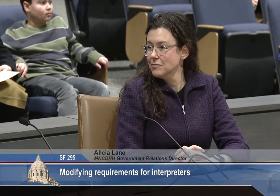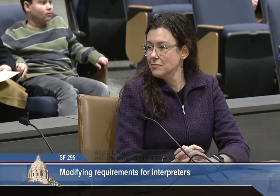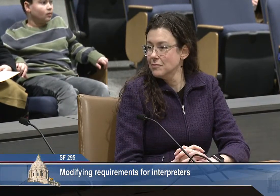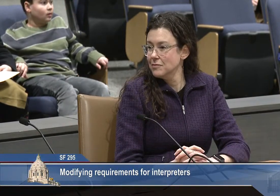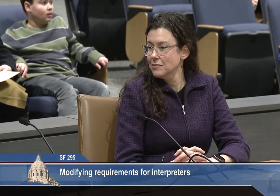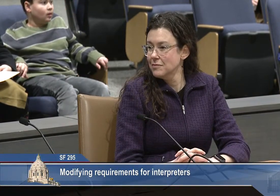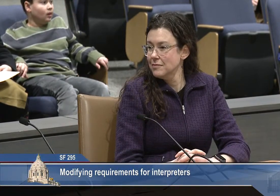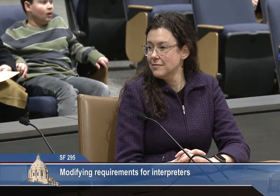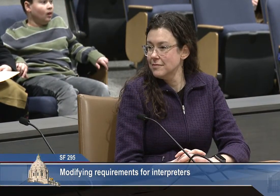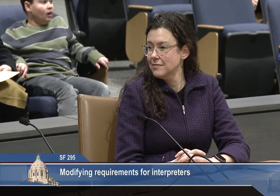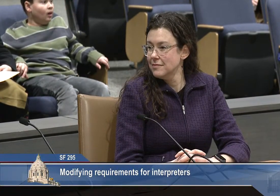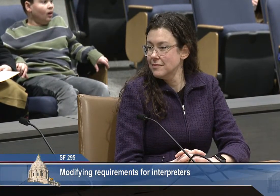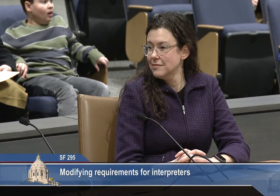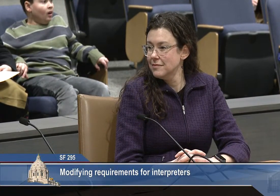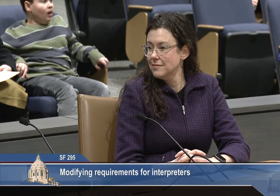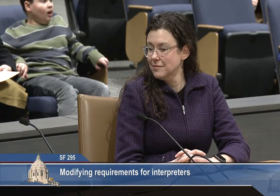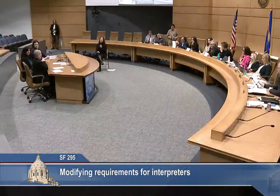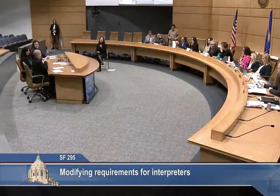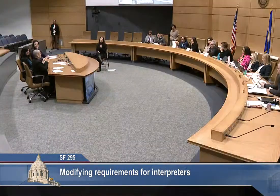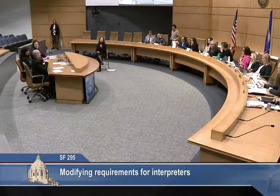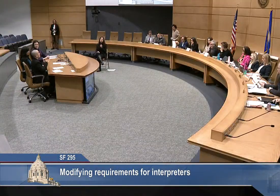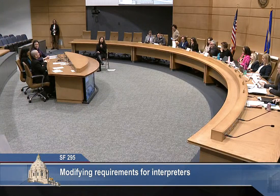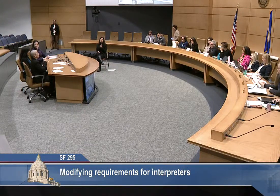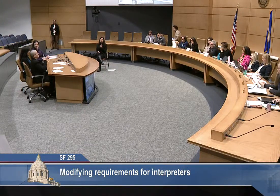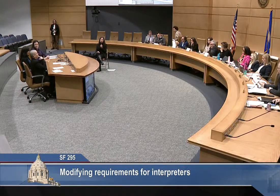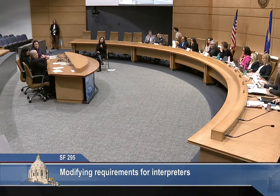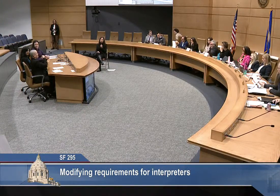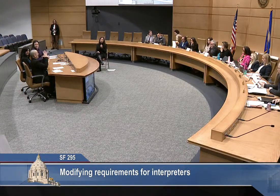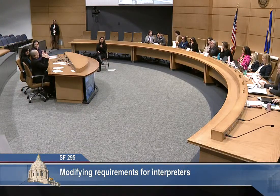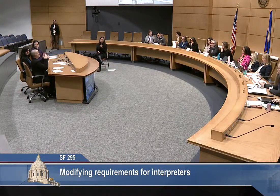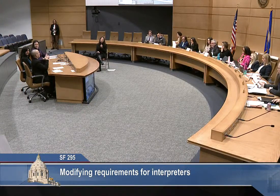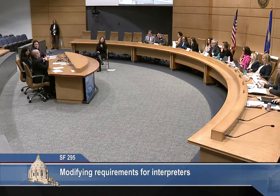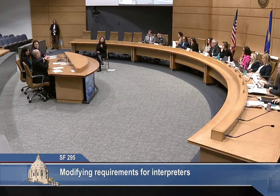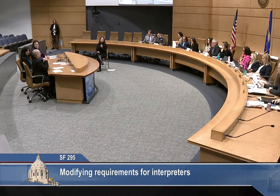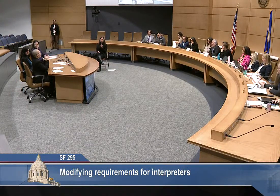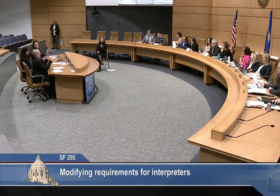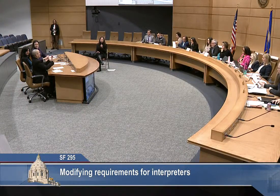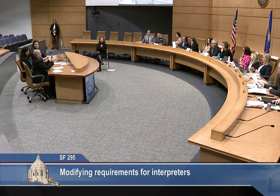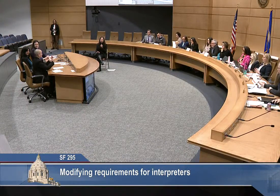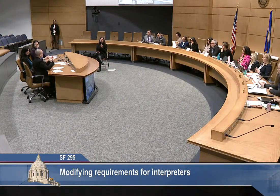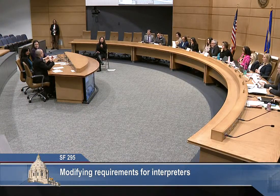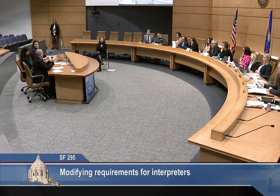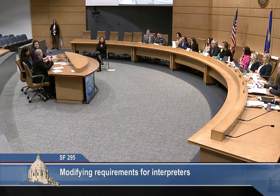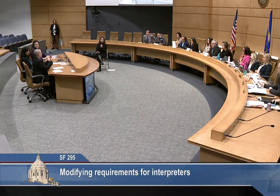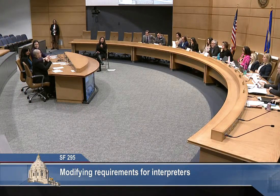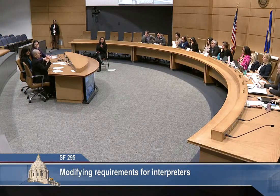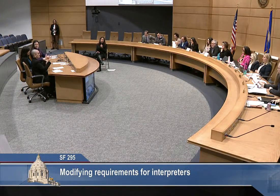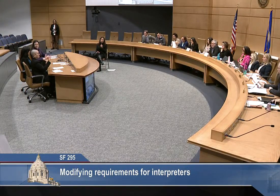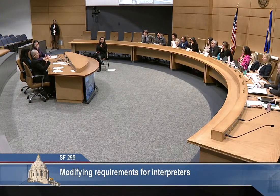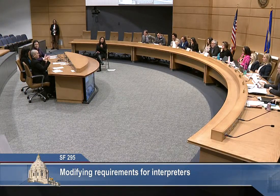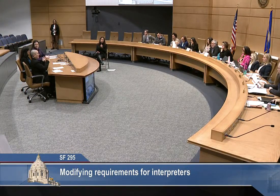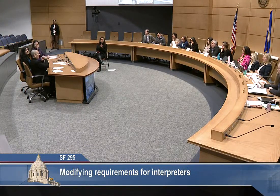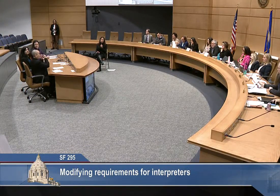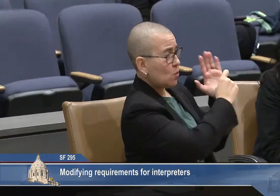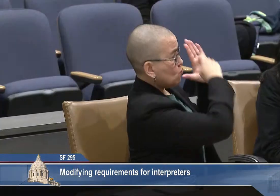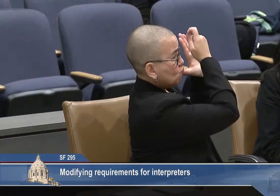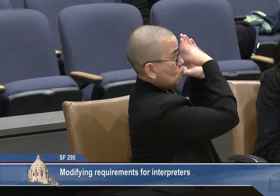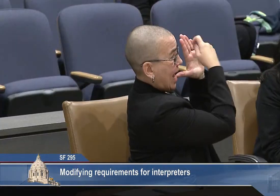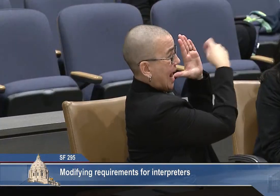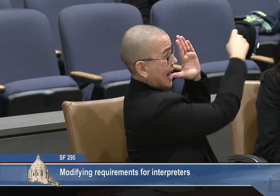about that process. Thank you so much, Alicia. So, if you can imagine a math class, and you've